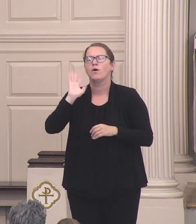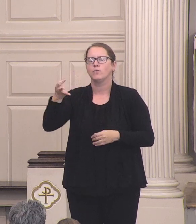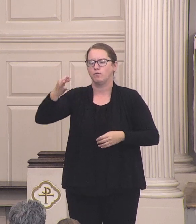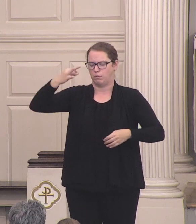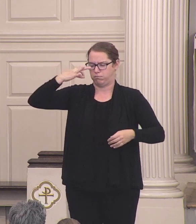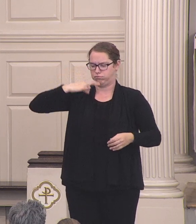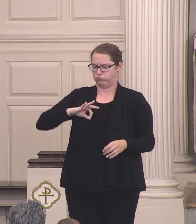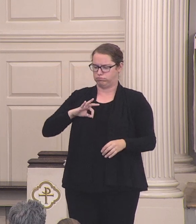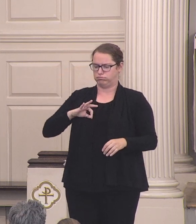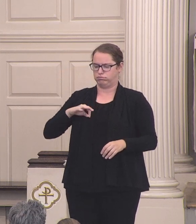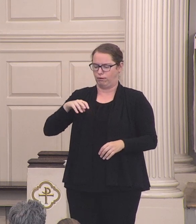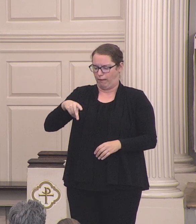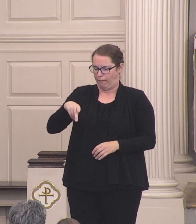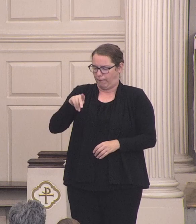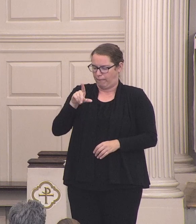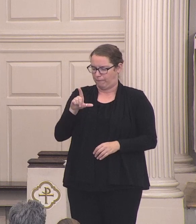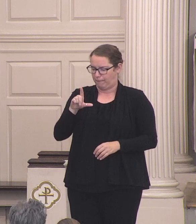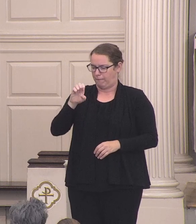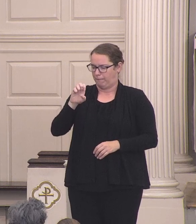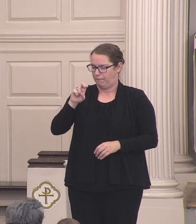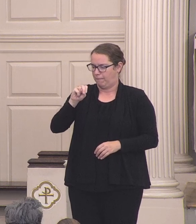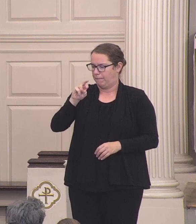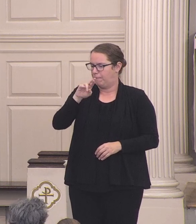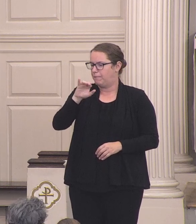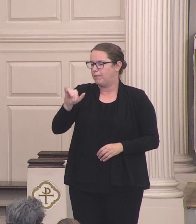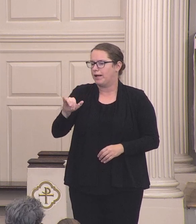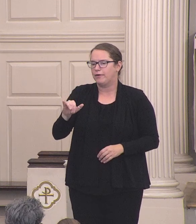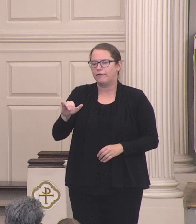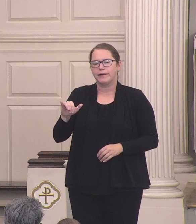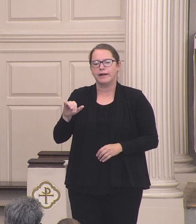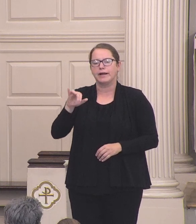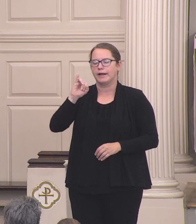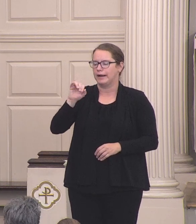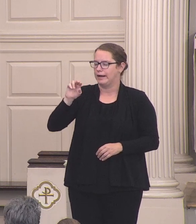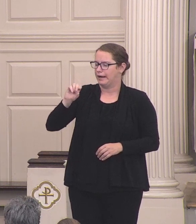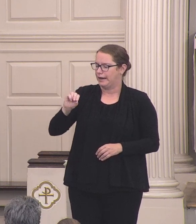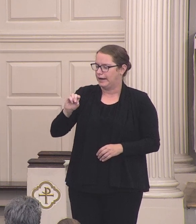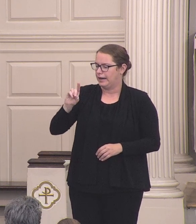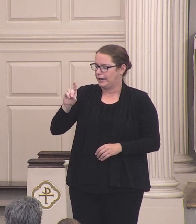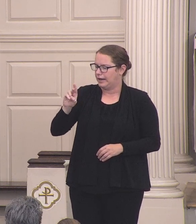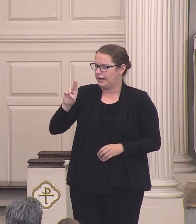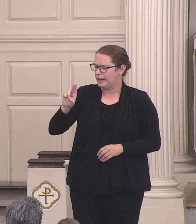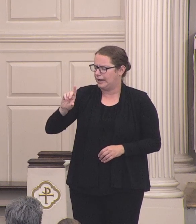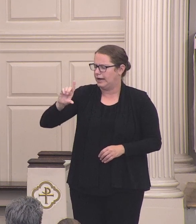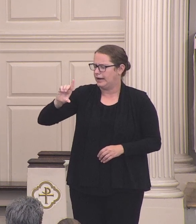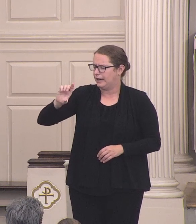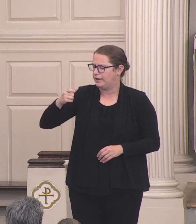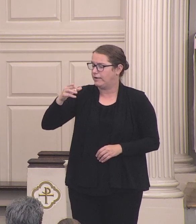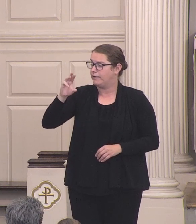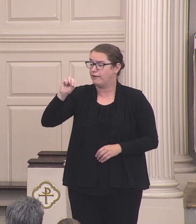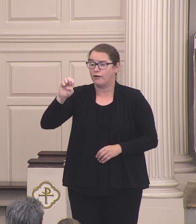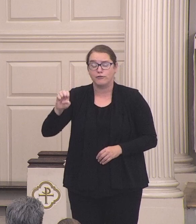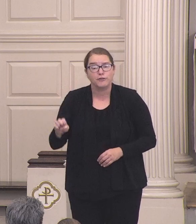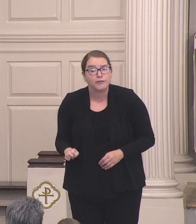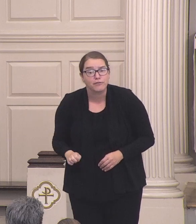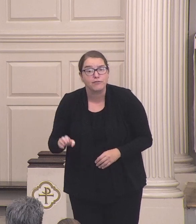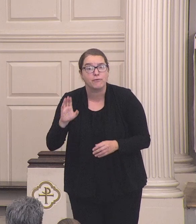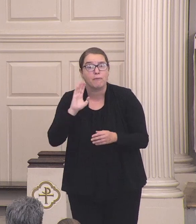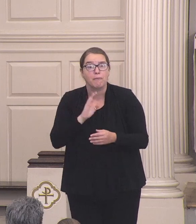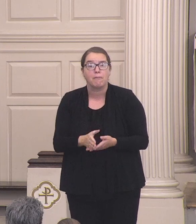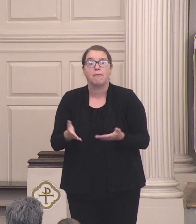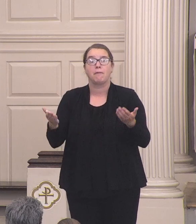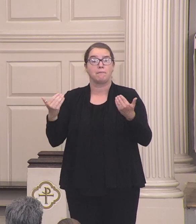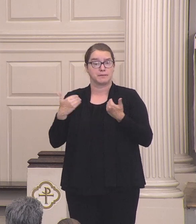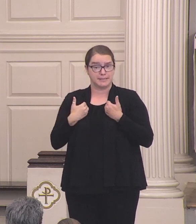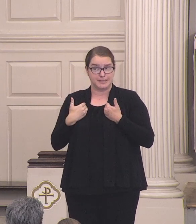Look at this opportunity, brothers and sisters. There are many elderly in houses, homes of assisted